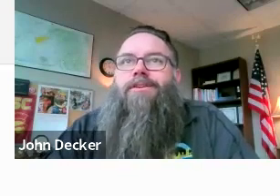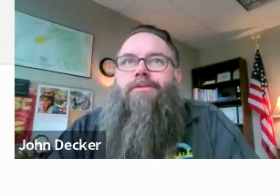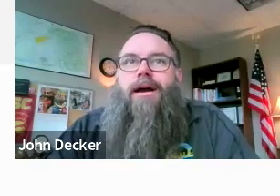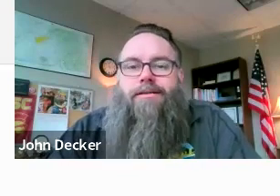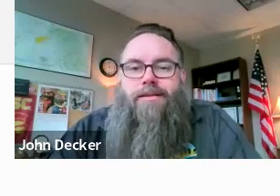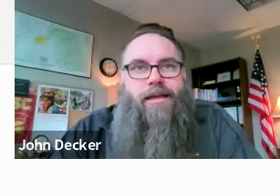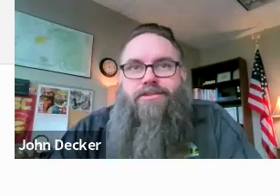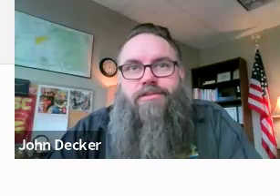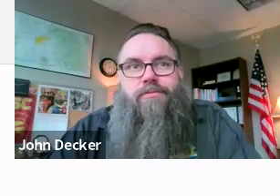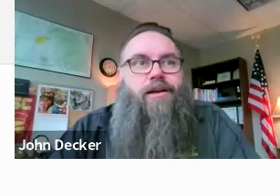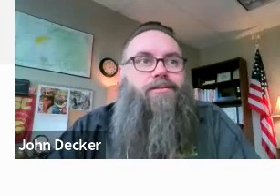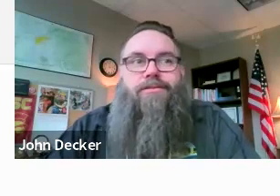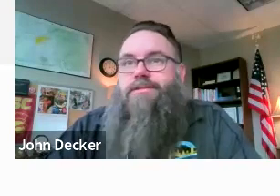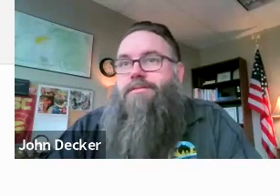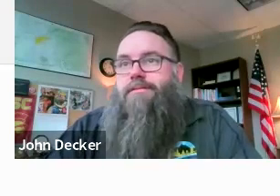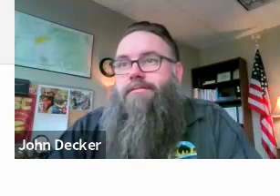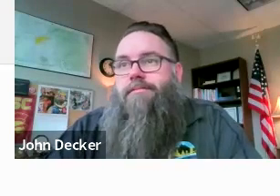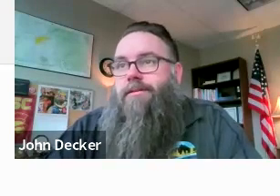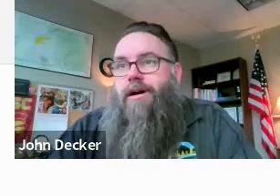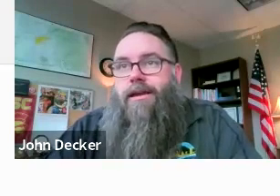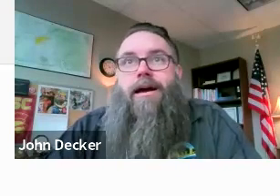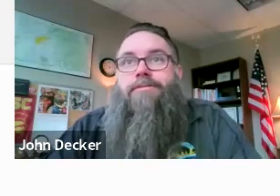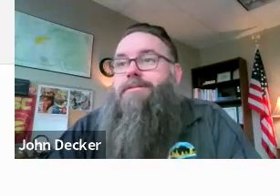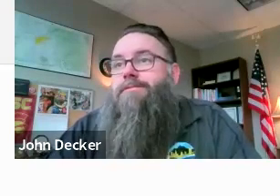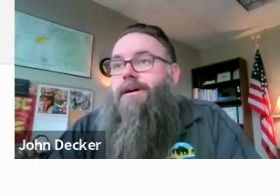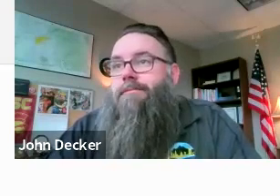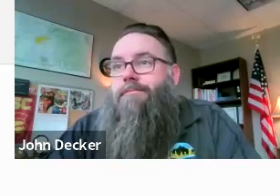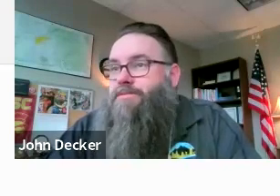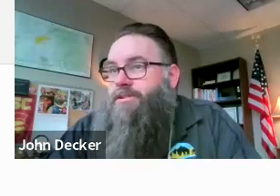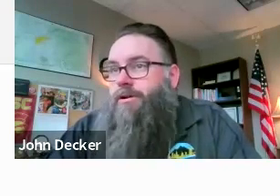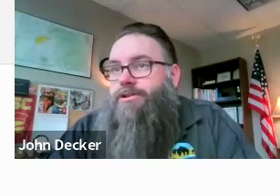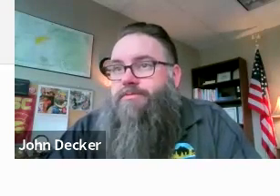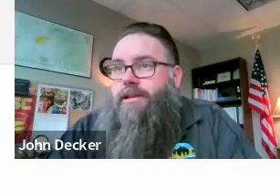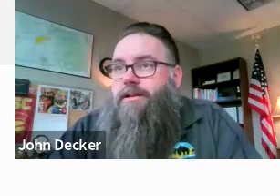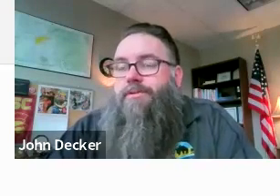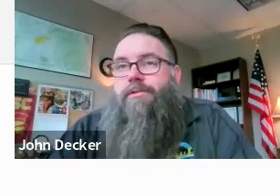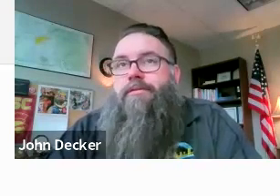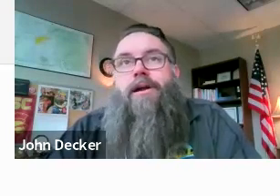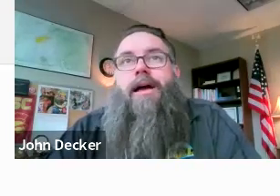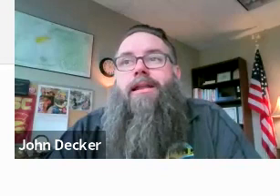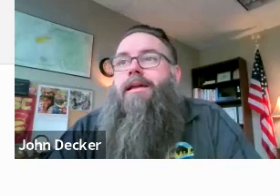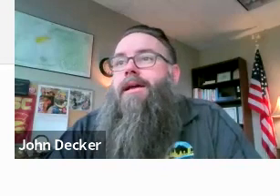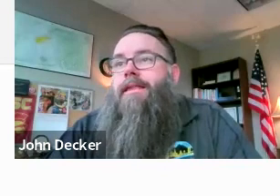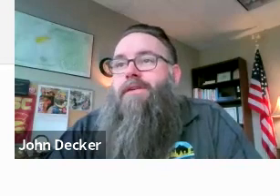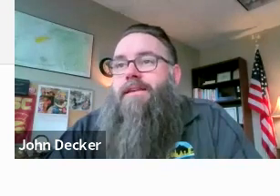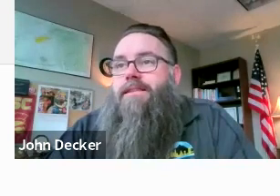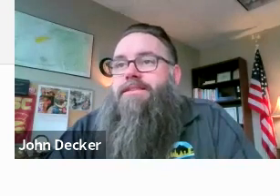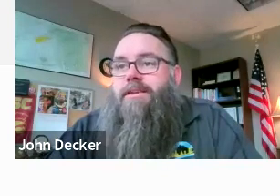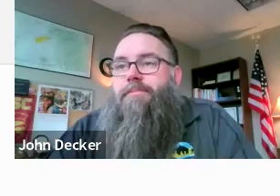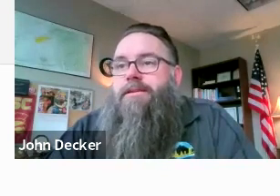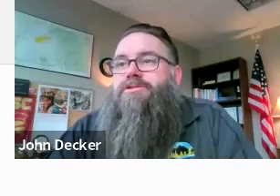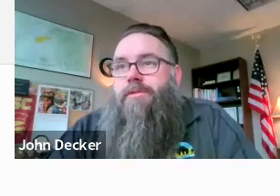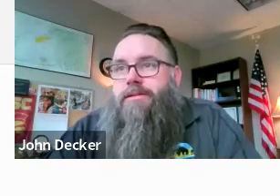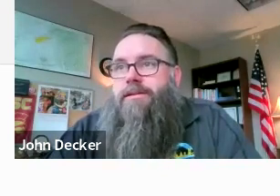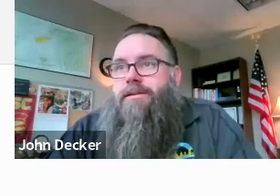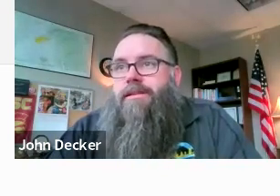but you guys, again, as service providers are just, knocking it out. So this was our largest weekly growth that we've ever had. And the fact that this